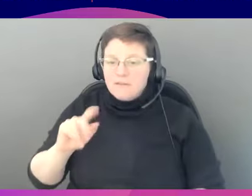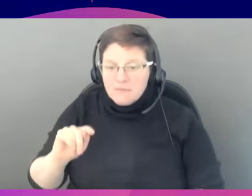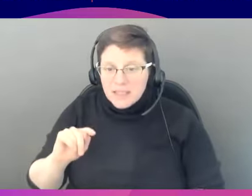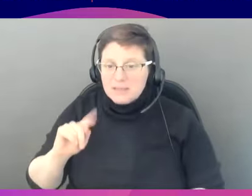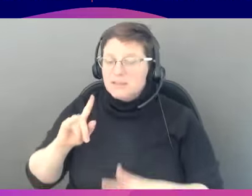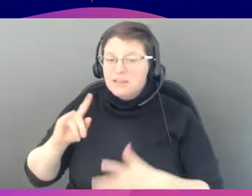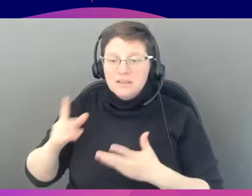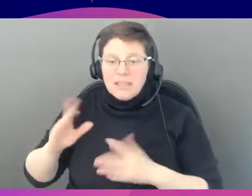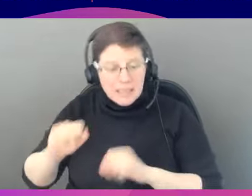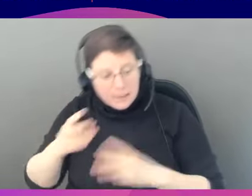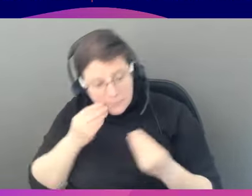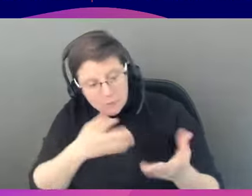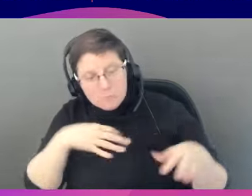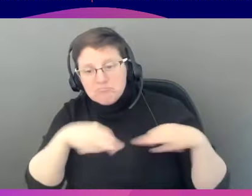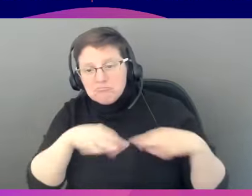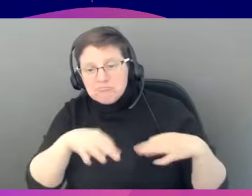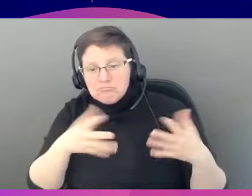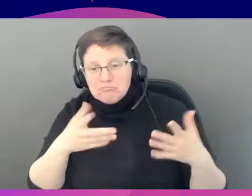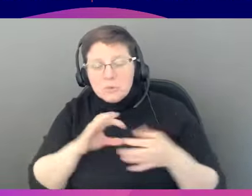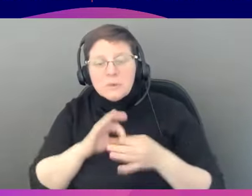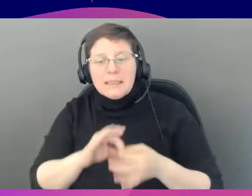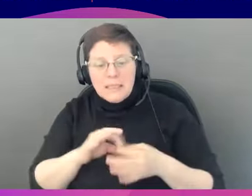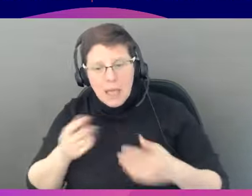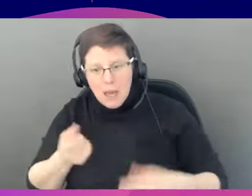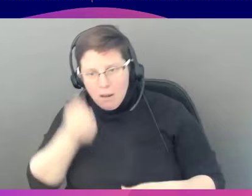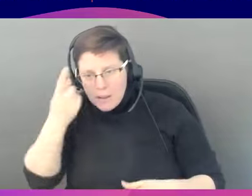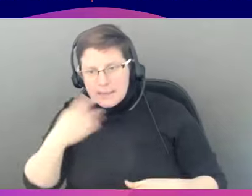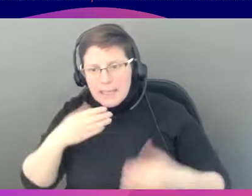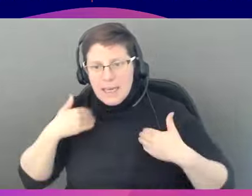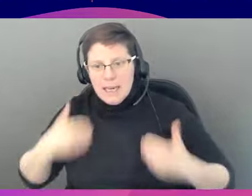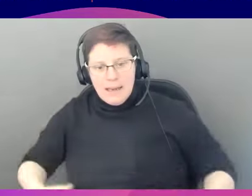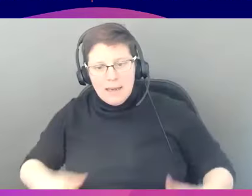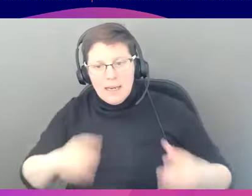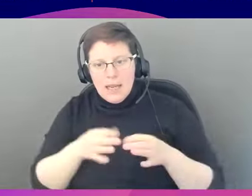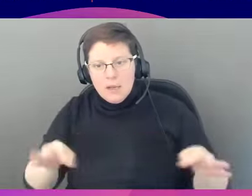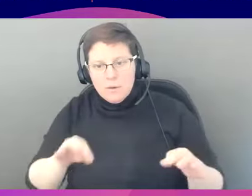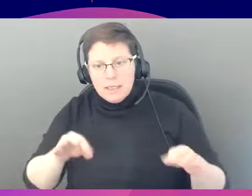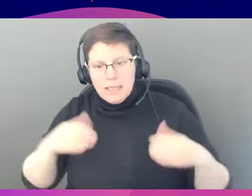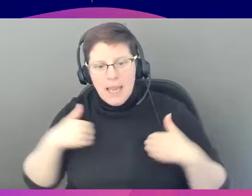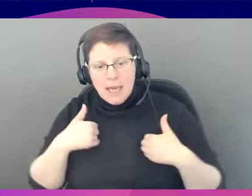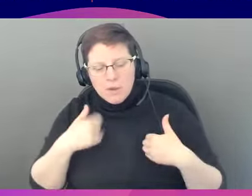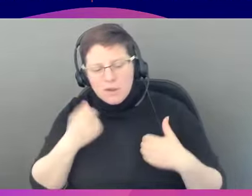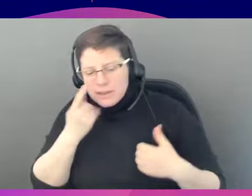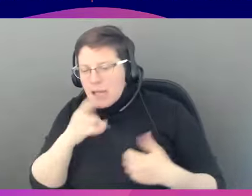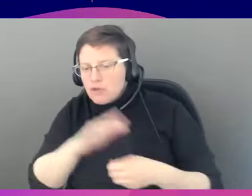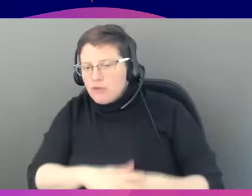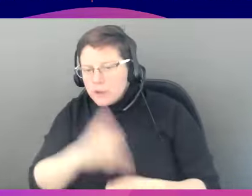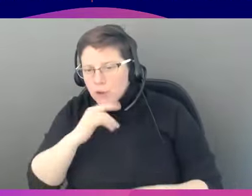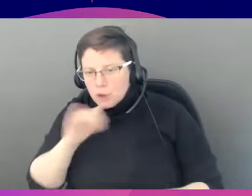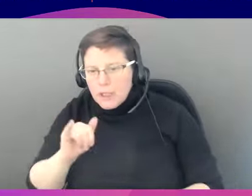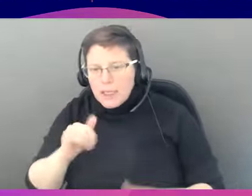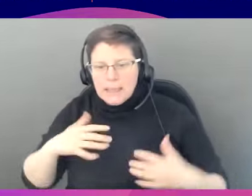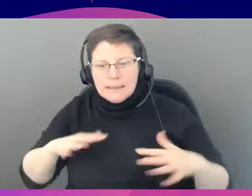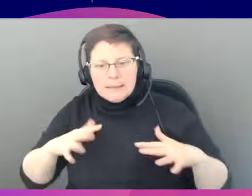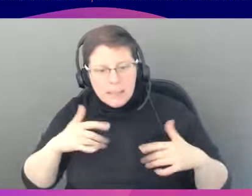to provide expertise in reading animal body language and understanding stress in animals, anxiety in animals,